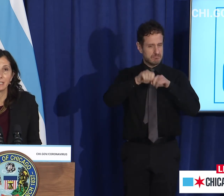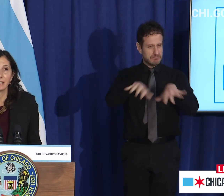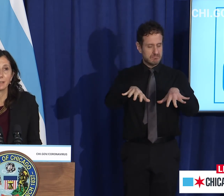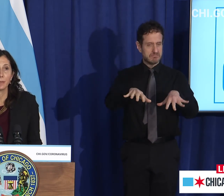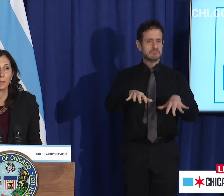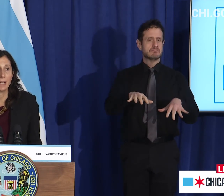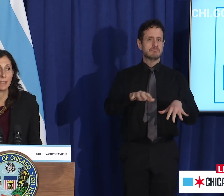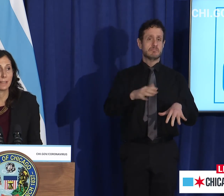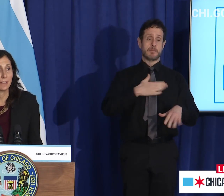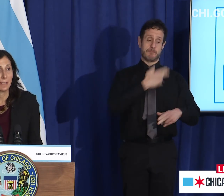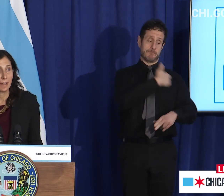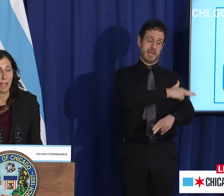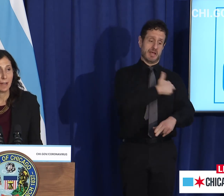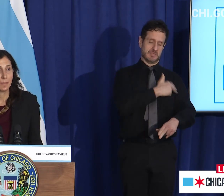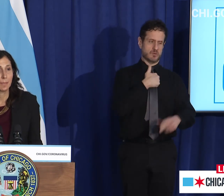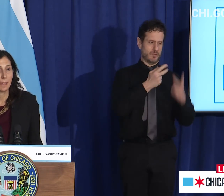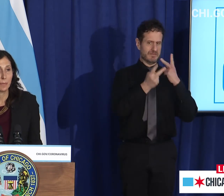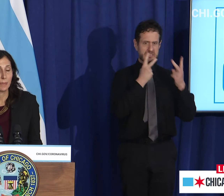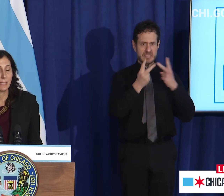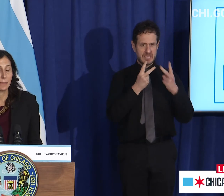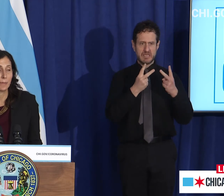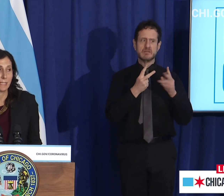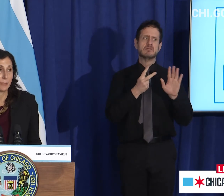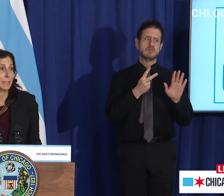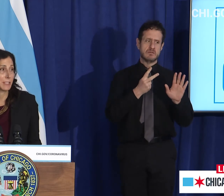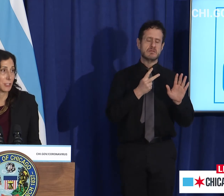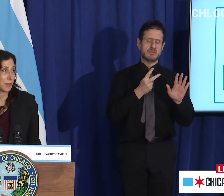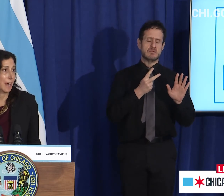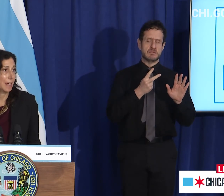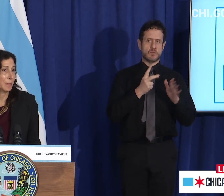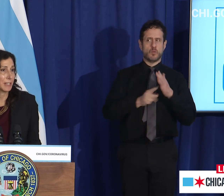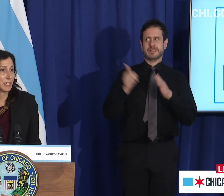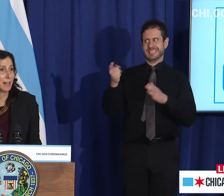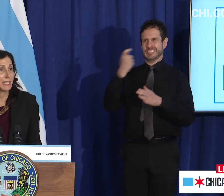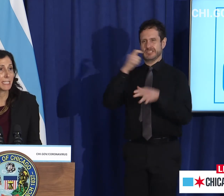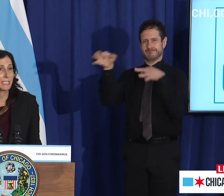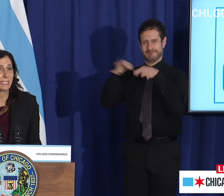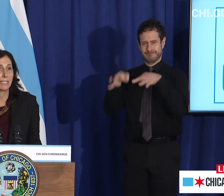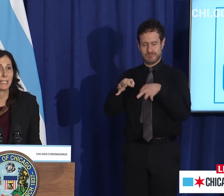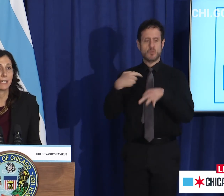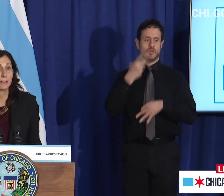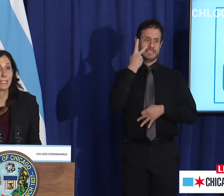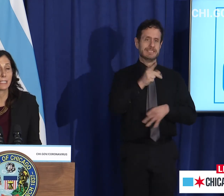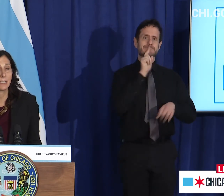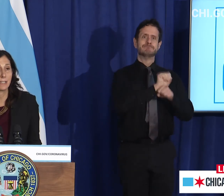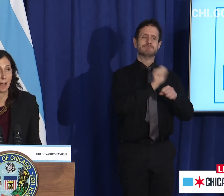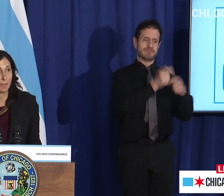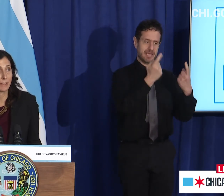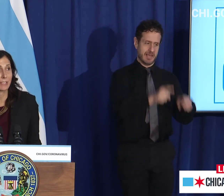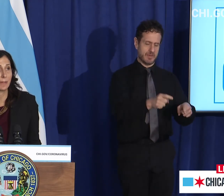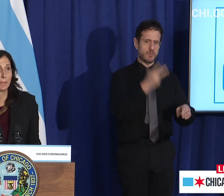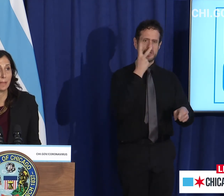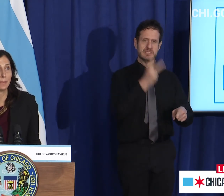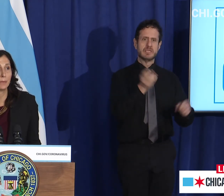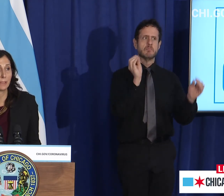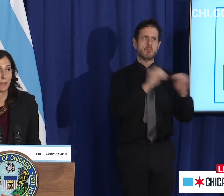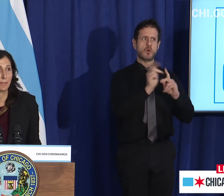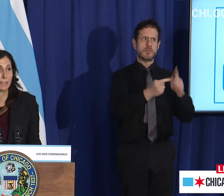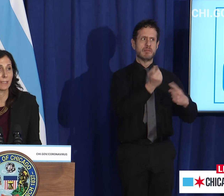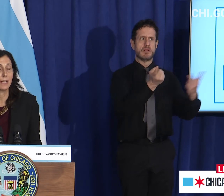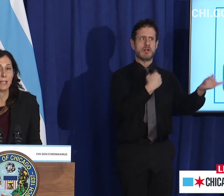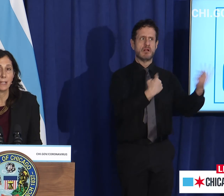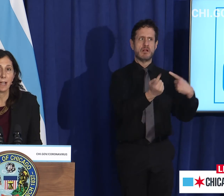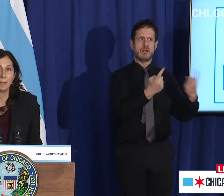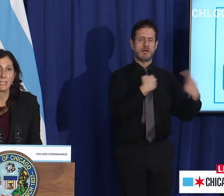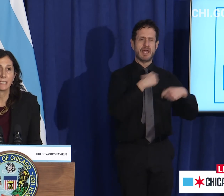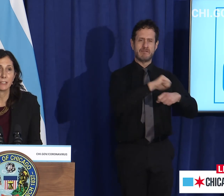been seeing what has been described. We are starting to see increased numbers of people with